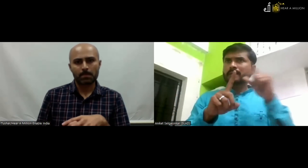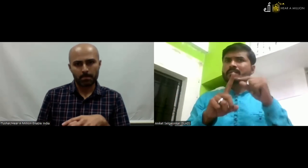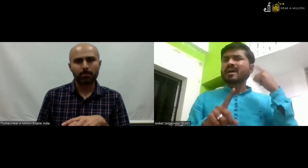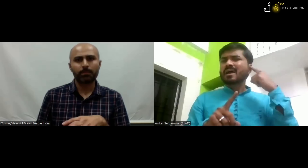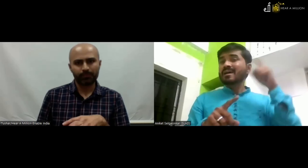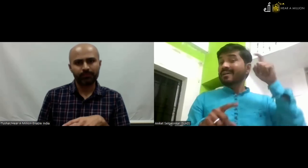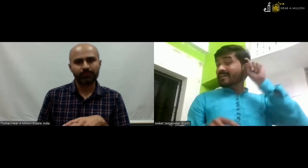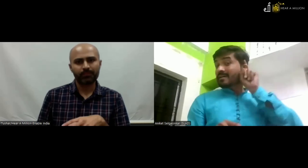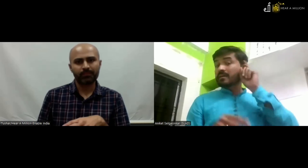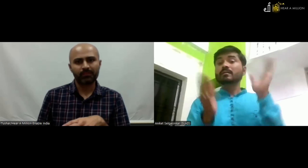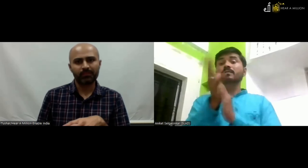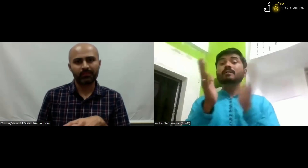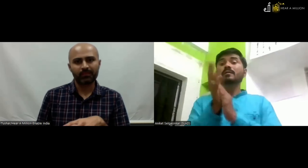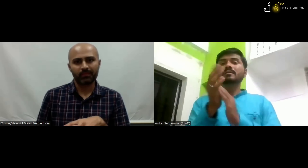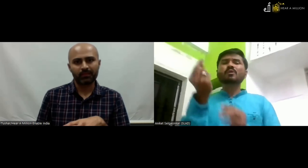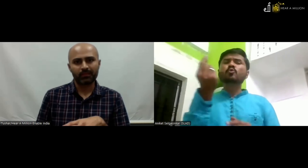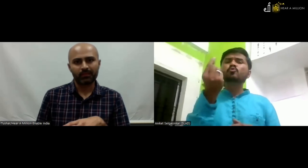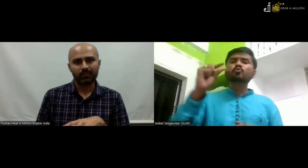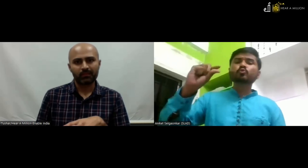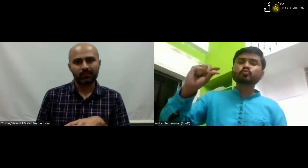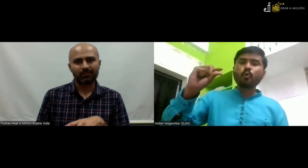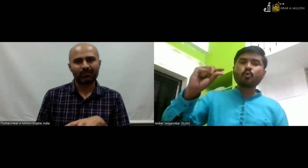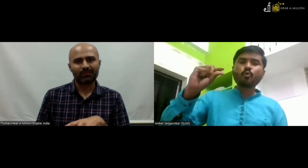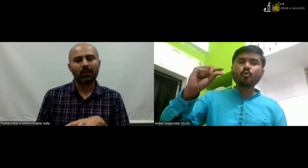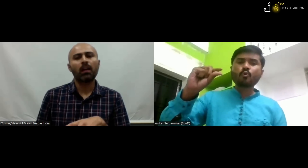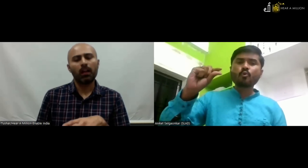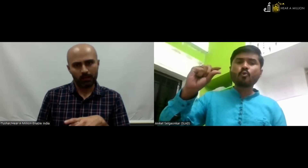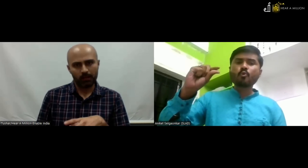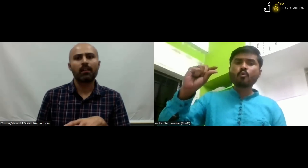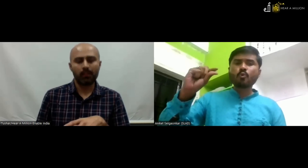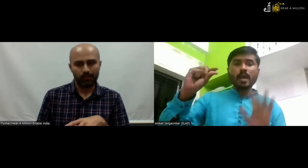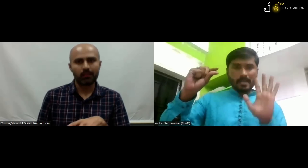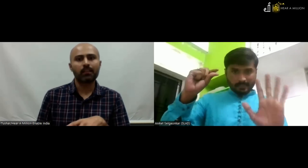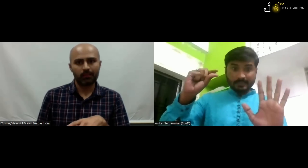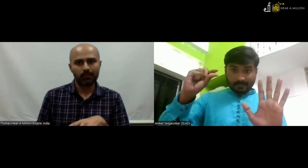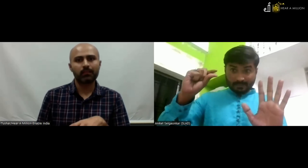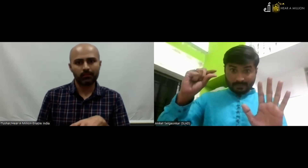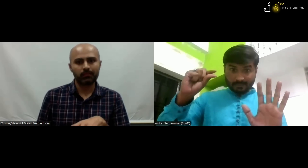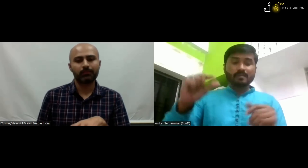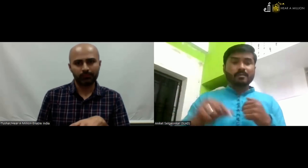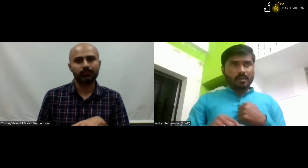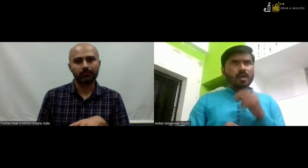license easily. Person who are using the hearing aid and they have